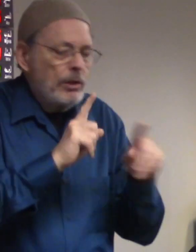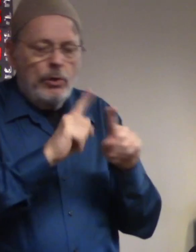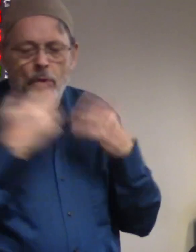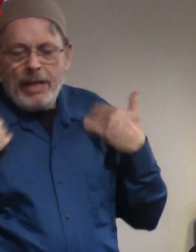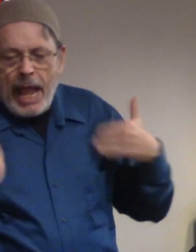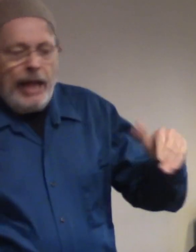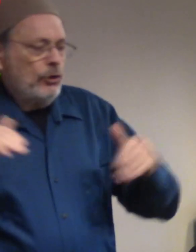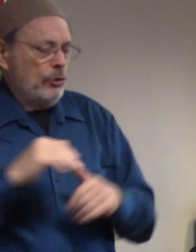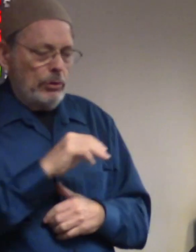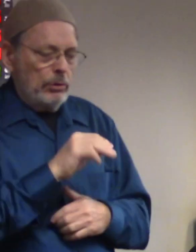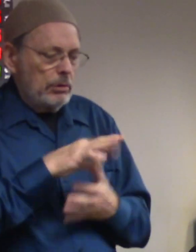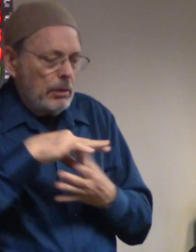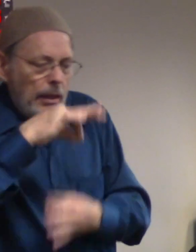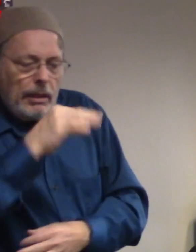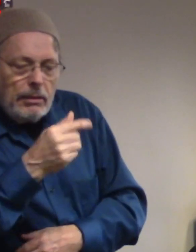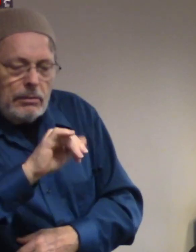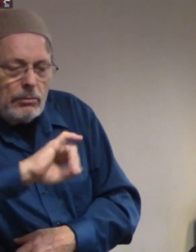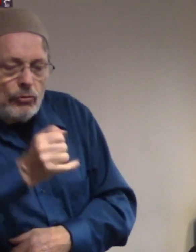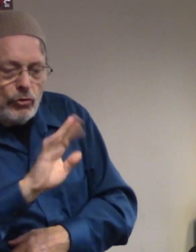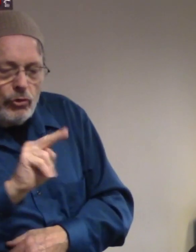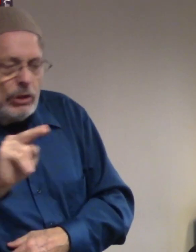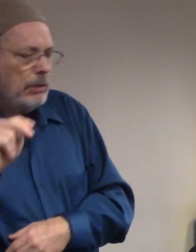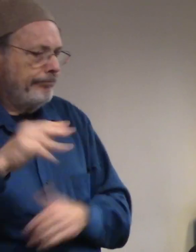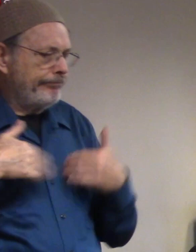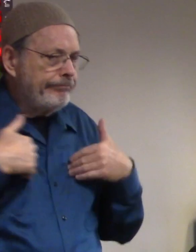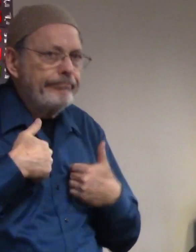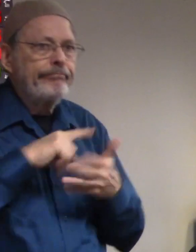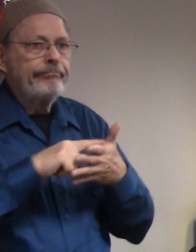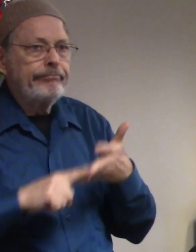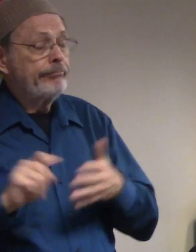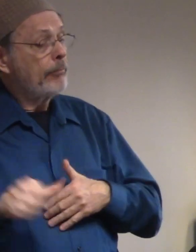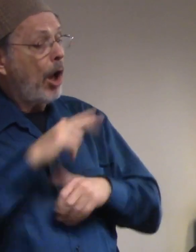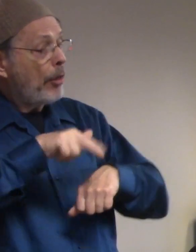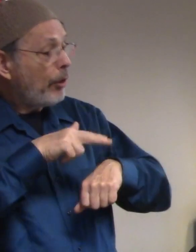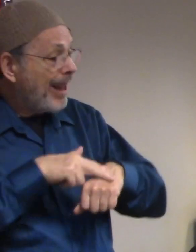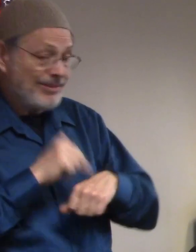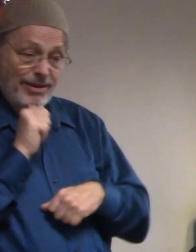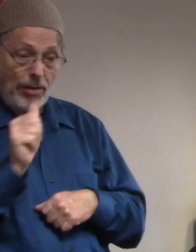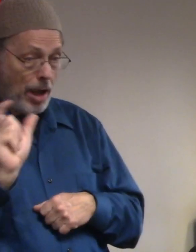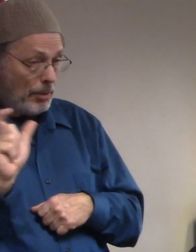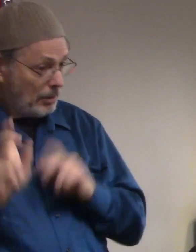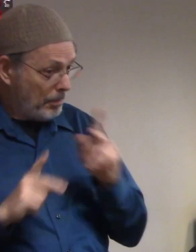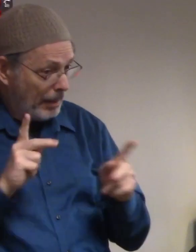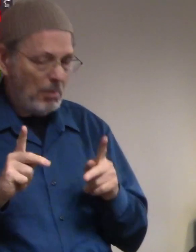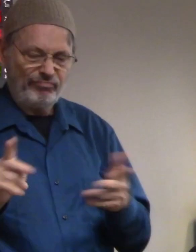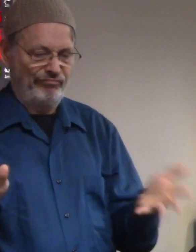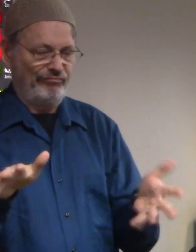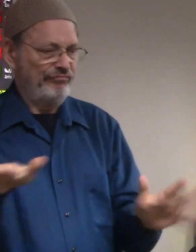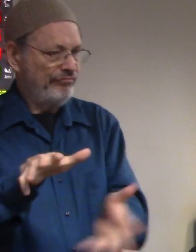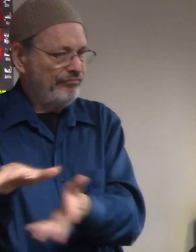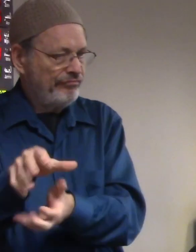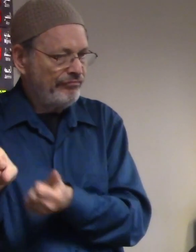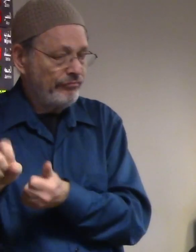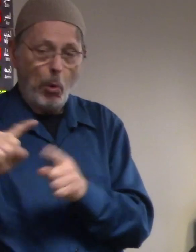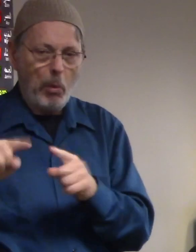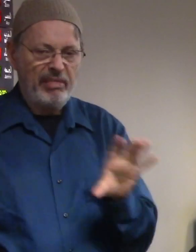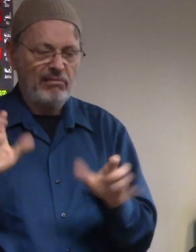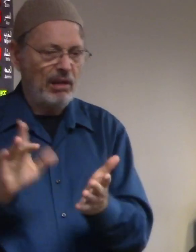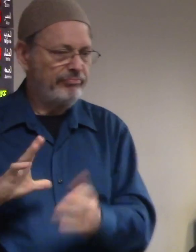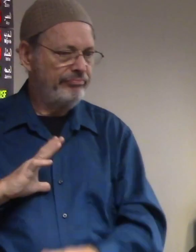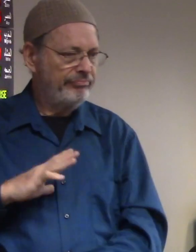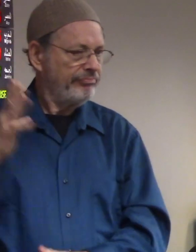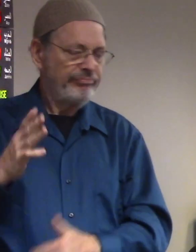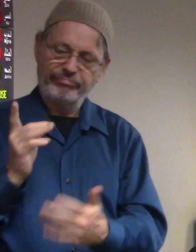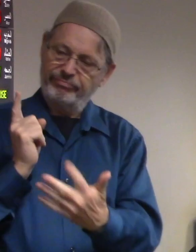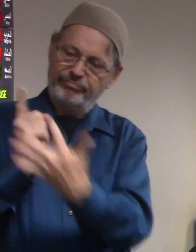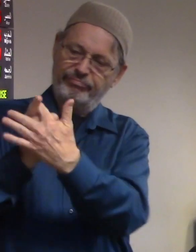animals, other nations, non-Muslims. Other nations were destroyed when they did an offensive thing.